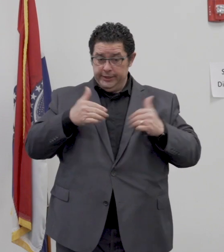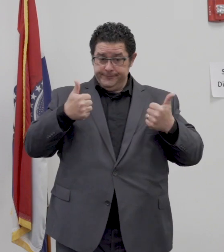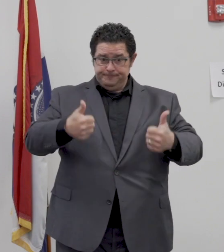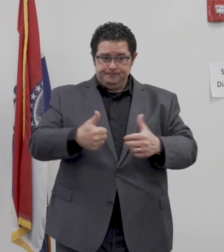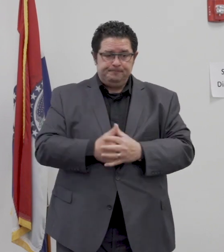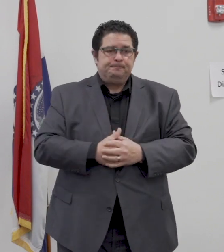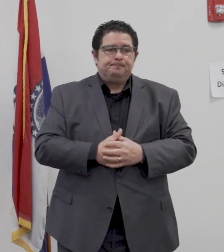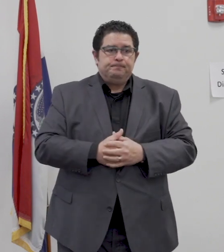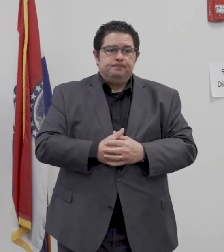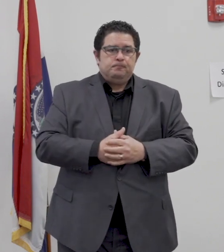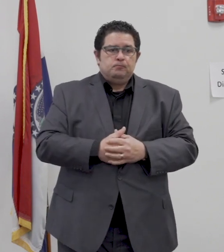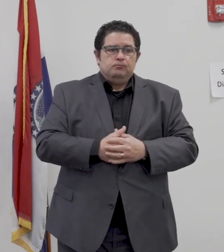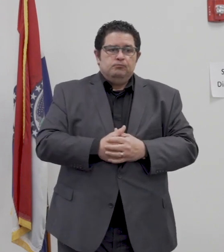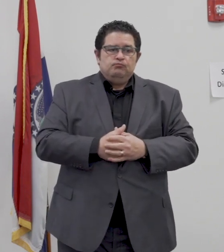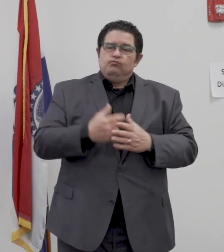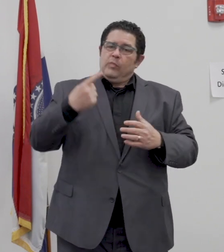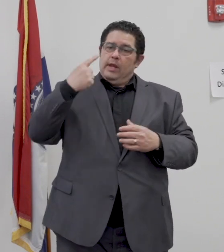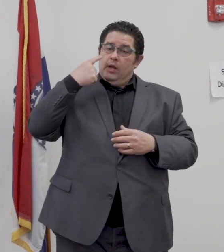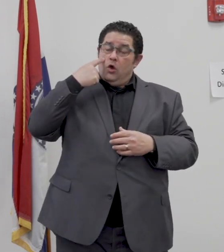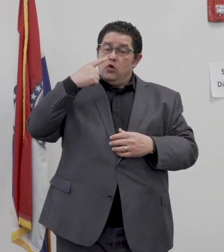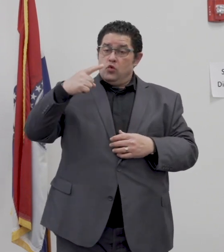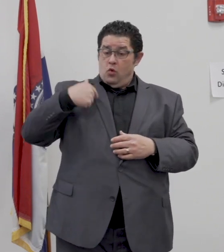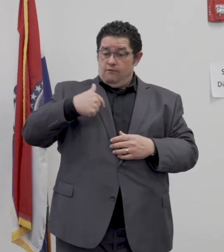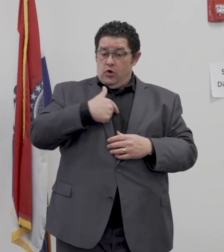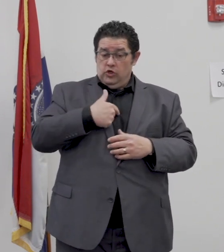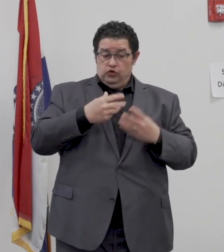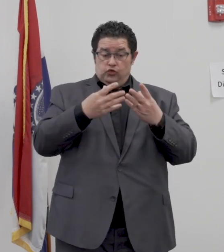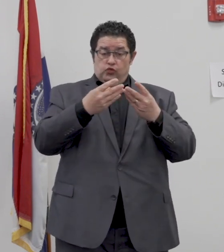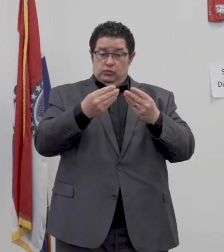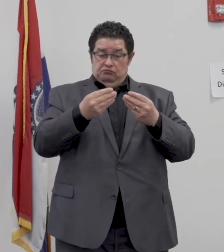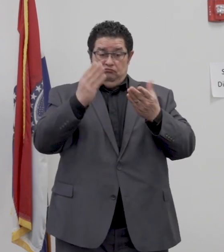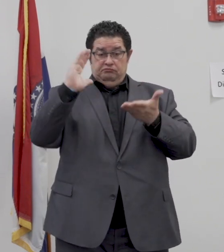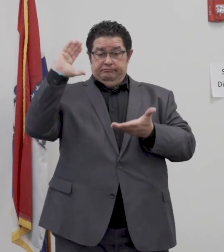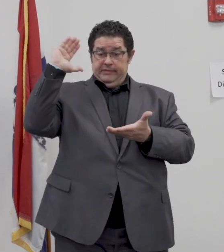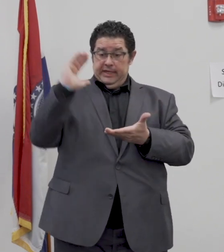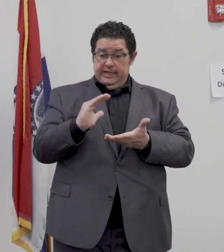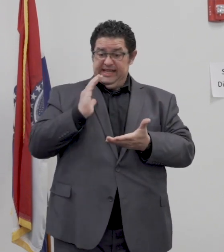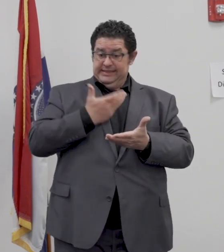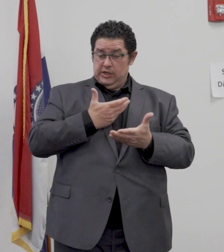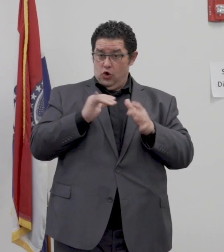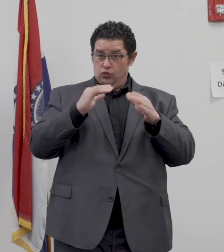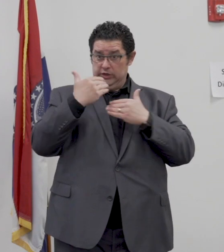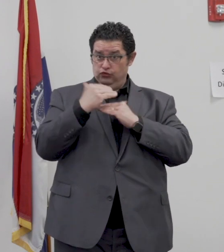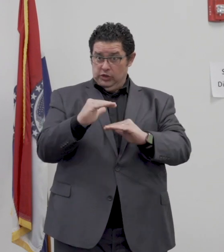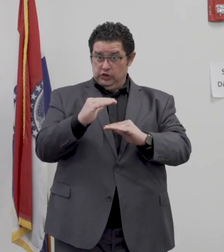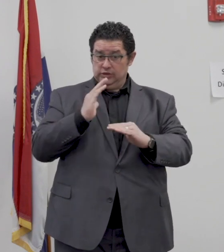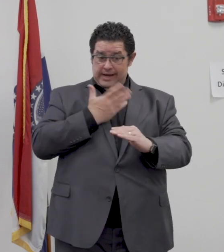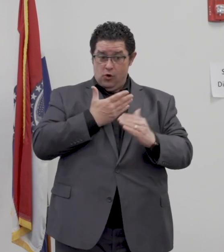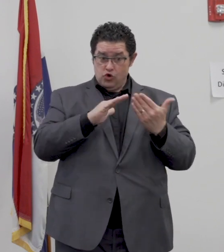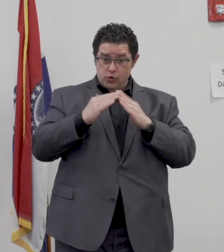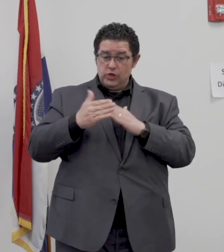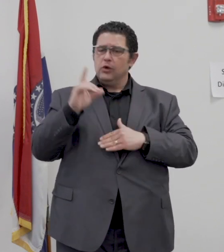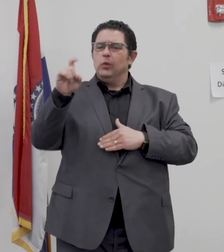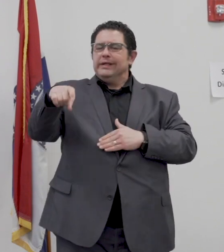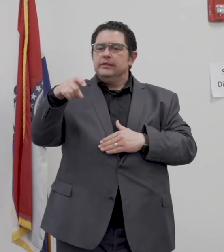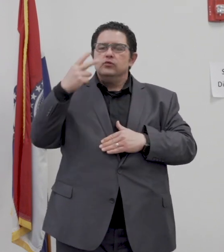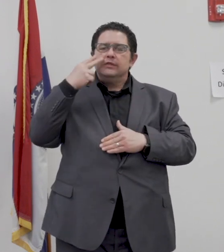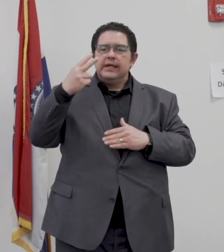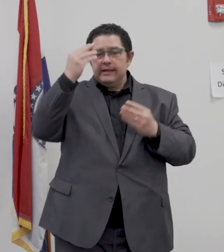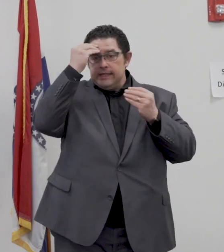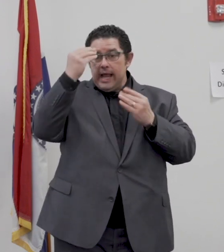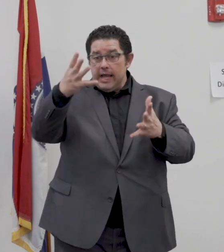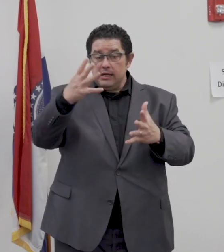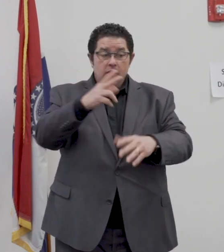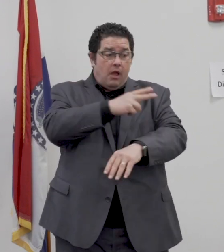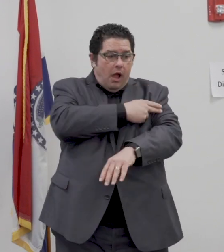In order to ease our safety restrictions in our community, we need to see the data. The